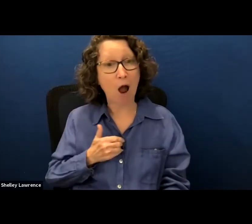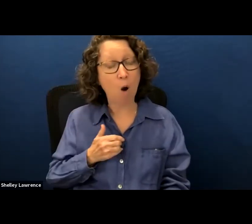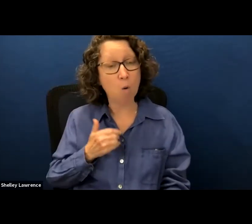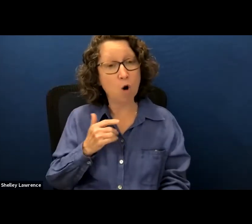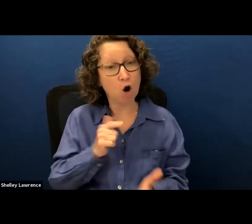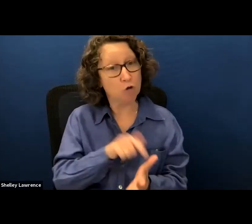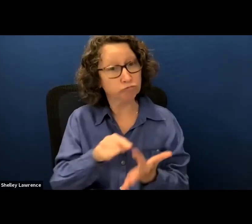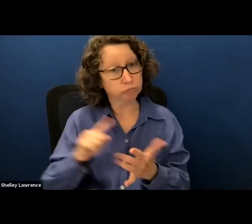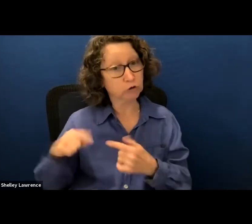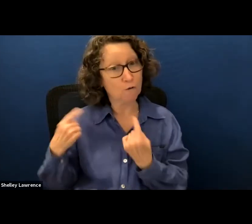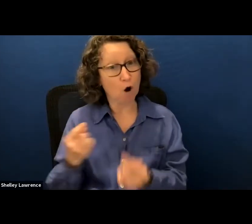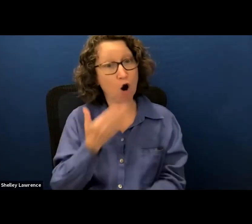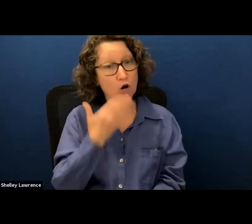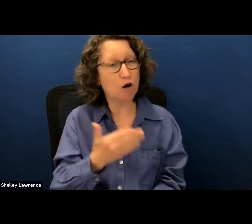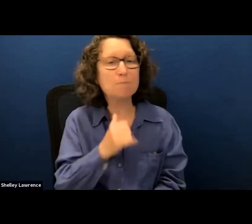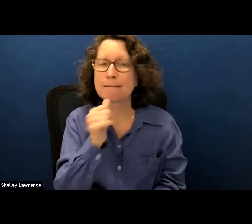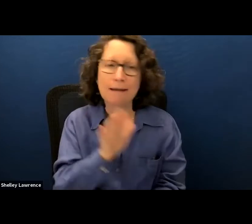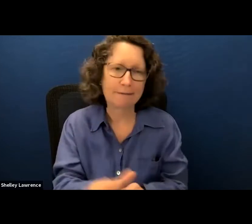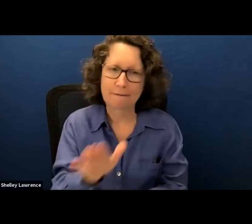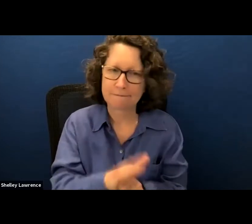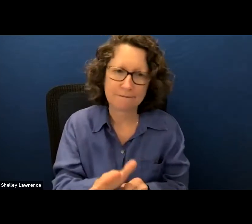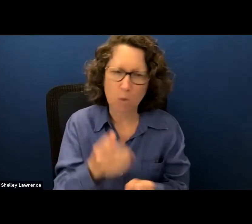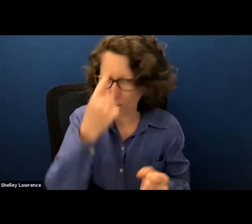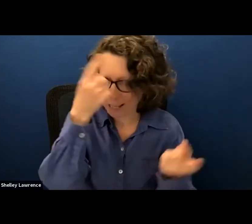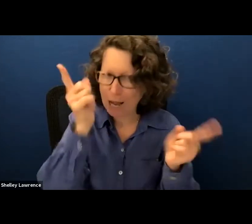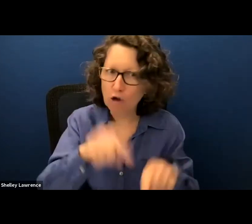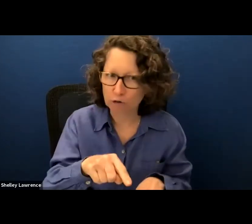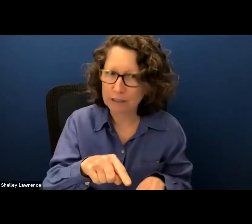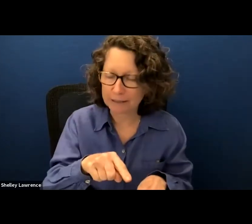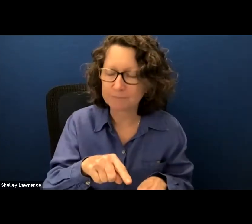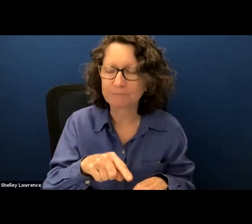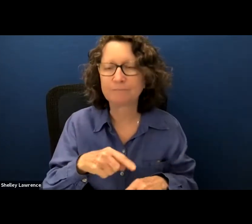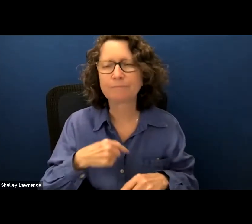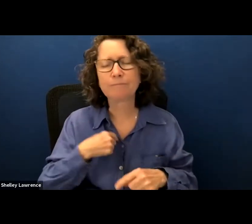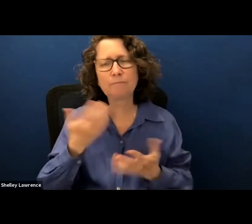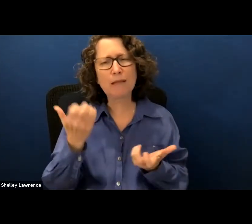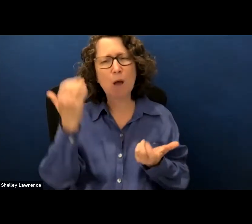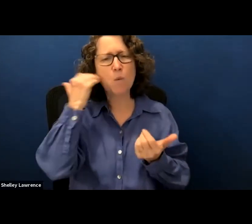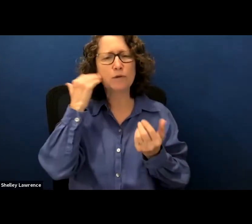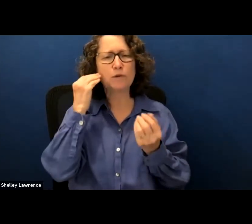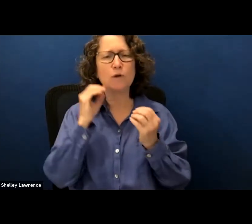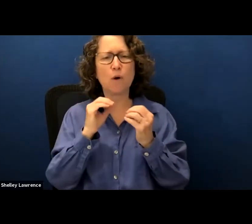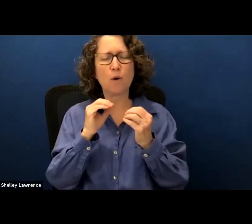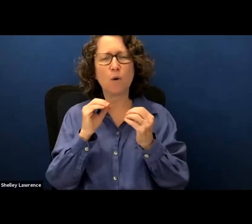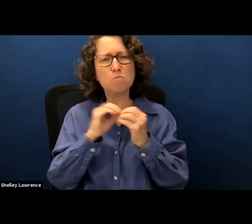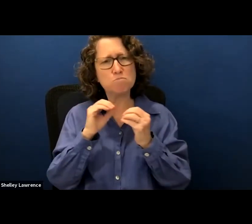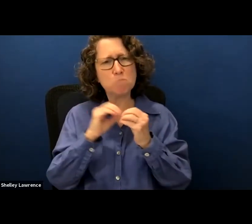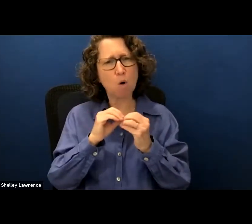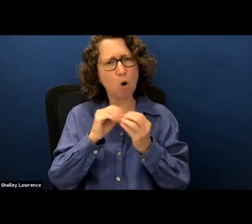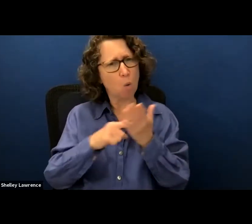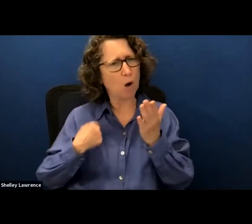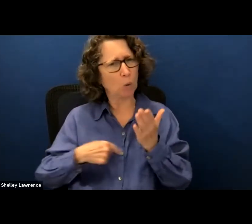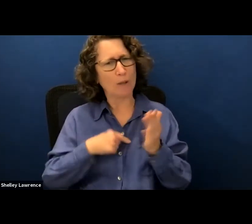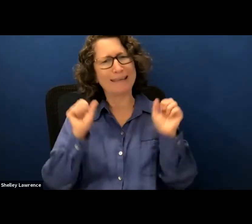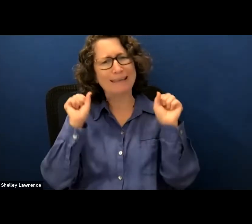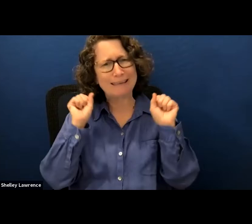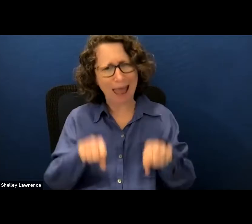not enough, and I think we can all agree on that. I want to know a little bit more what we can